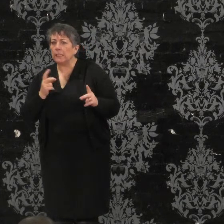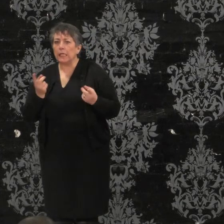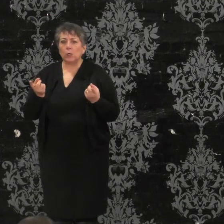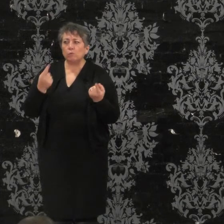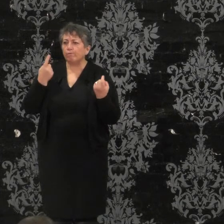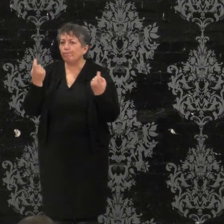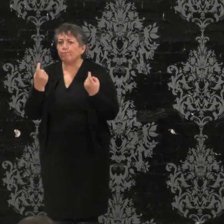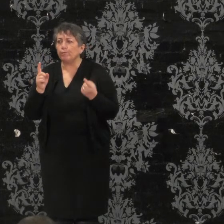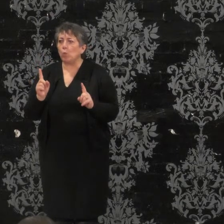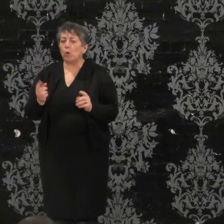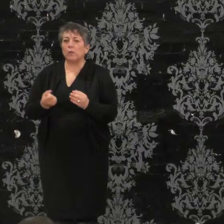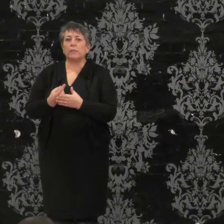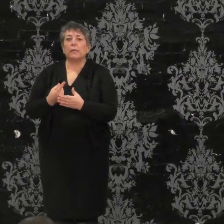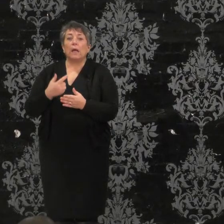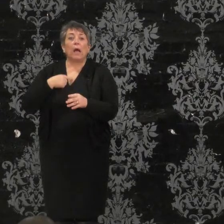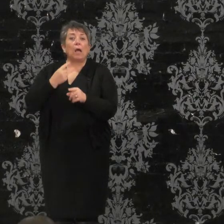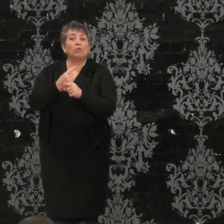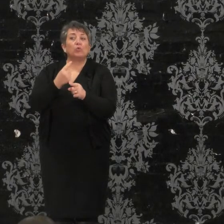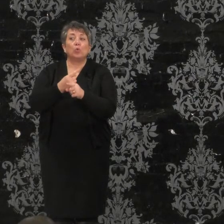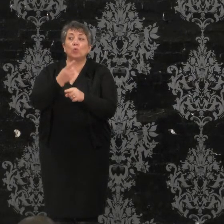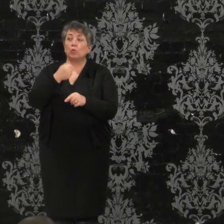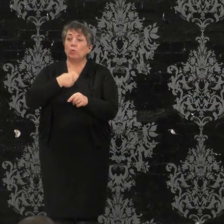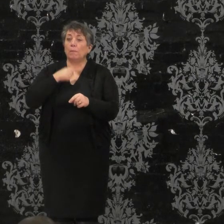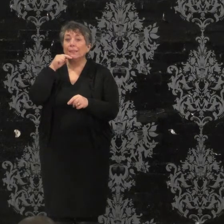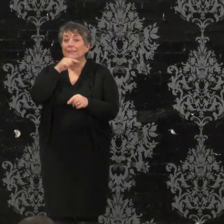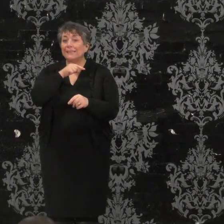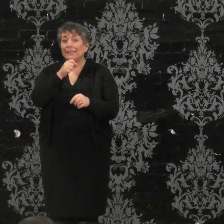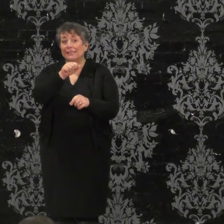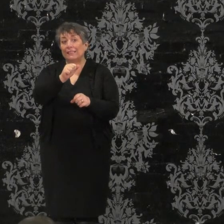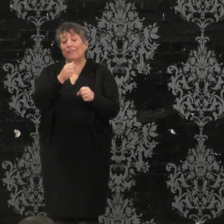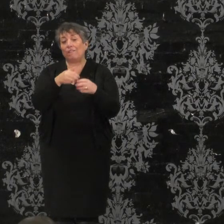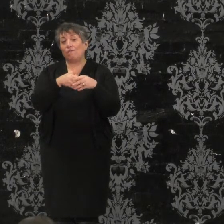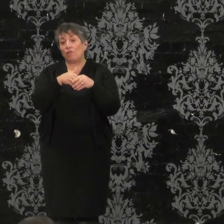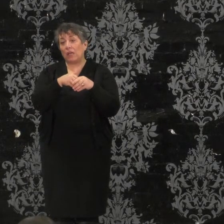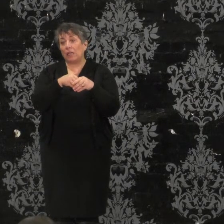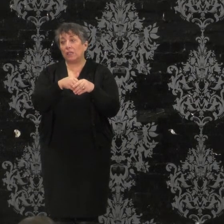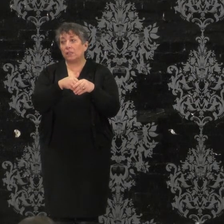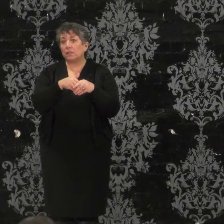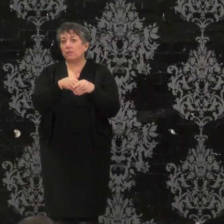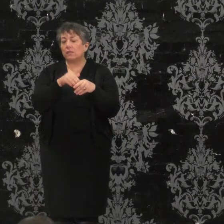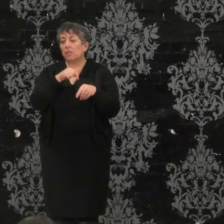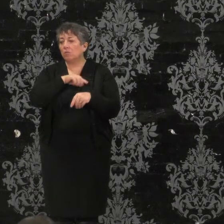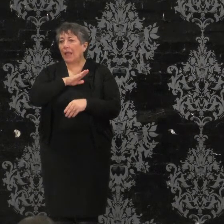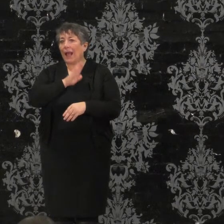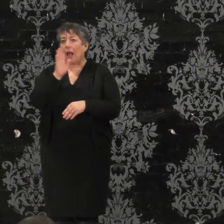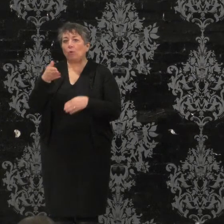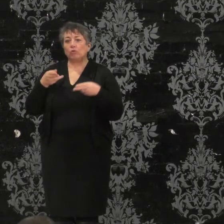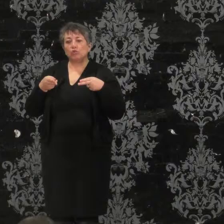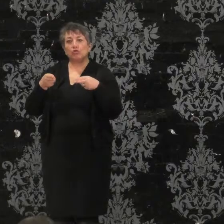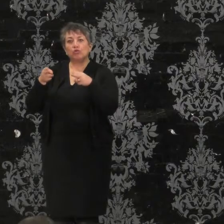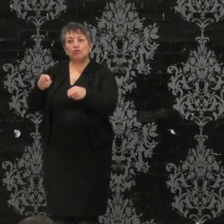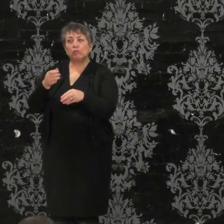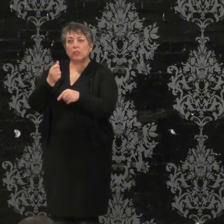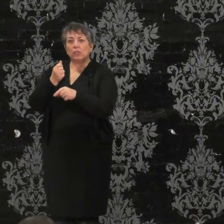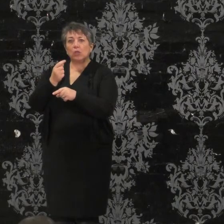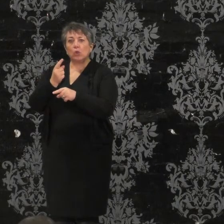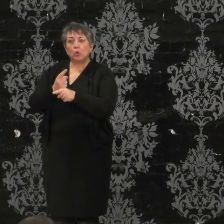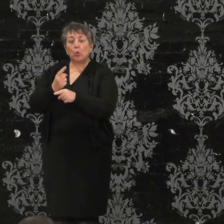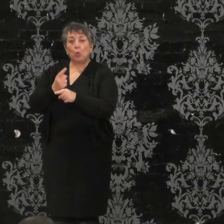started to talk to Godwin's friends, going in the street to talk to his